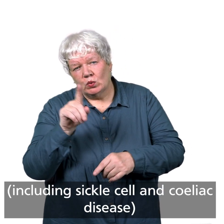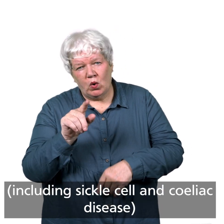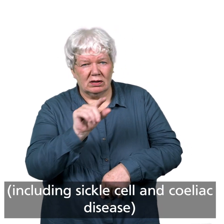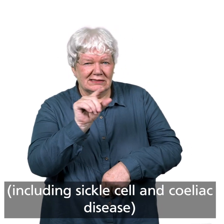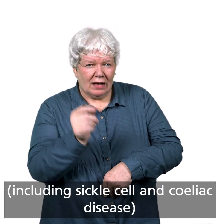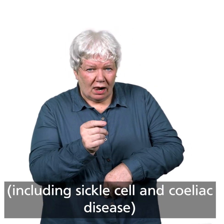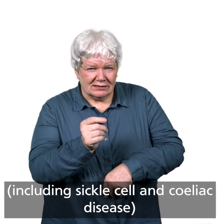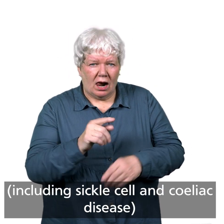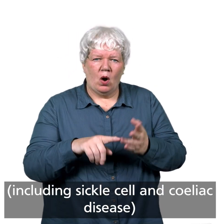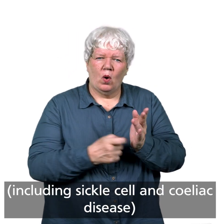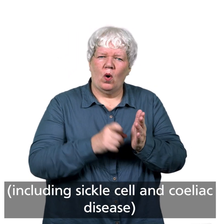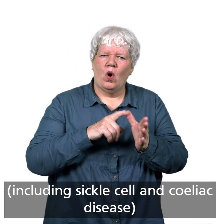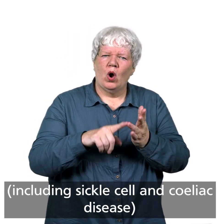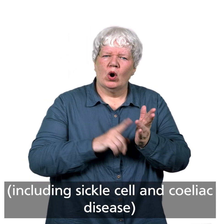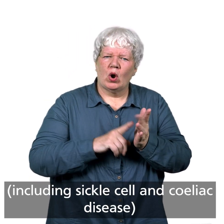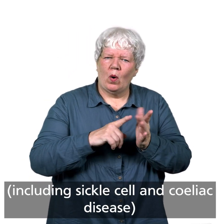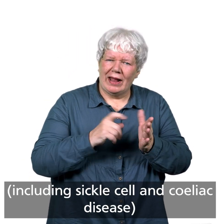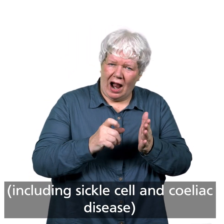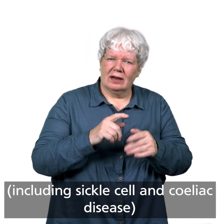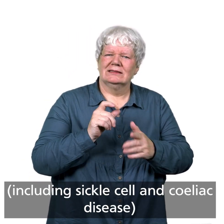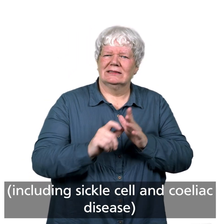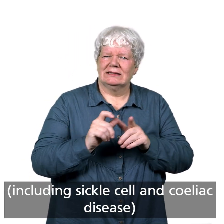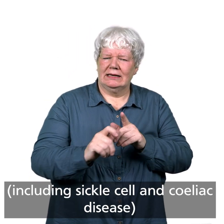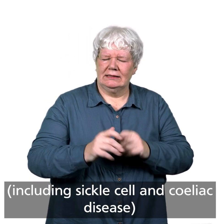Including sickle cell and celiac disease.